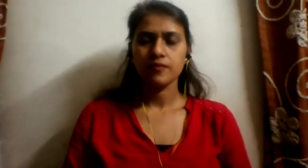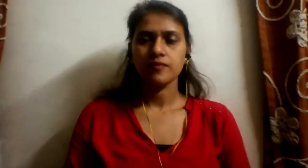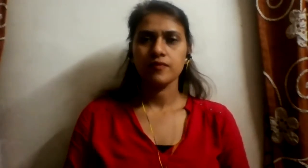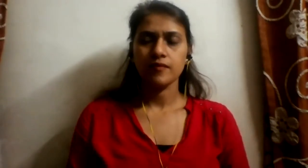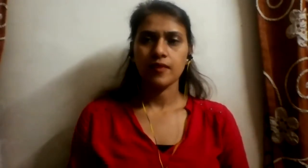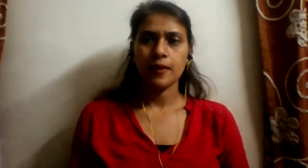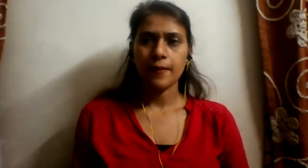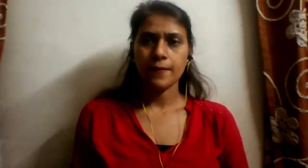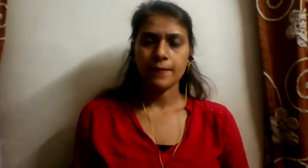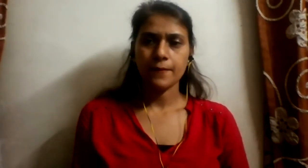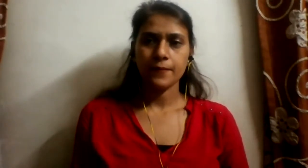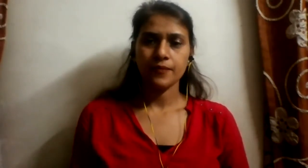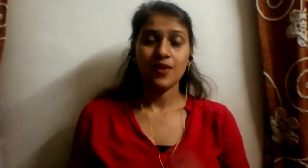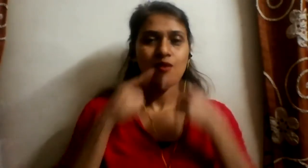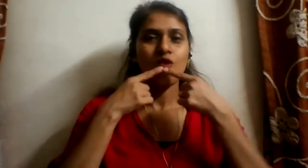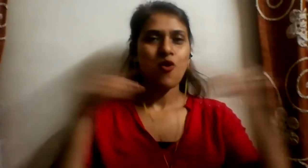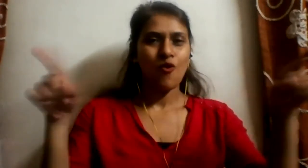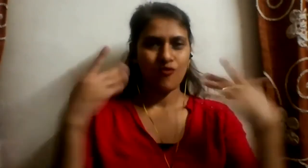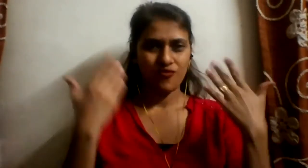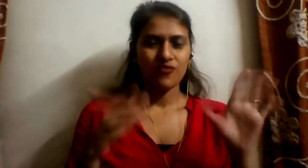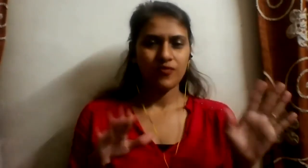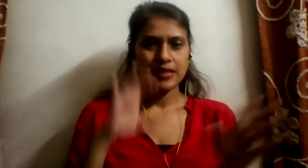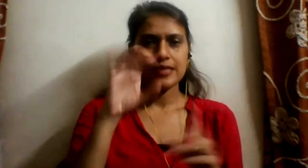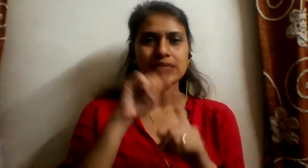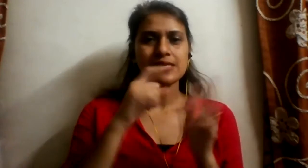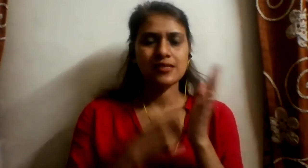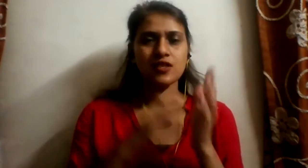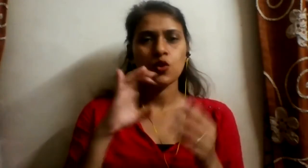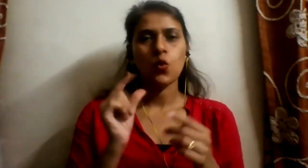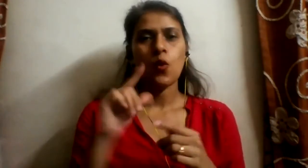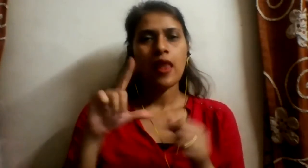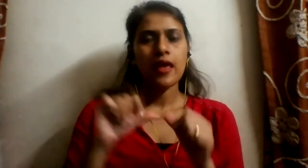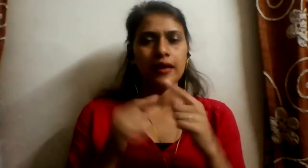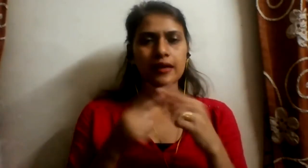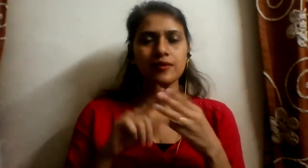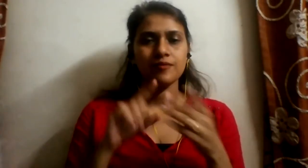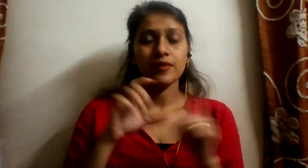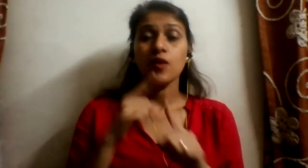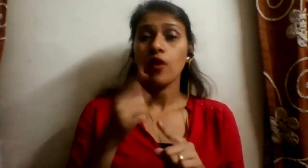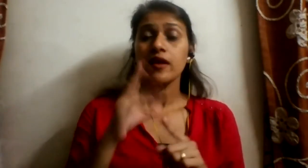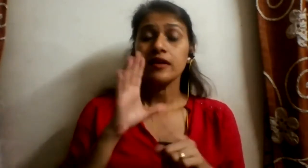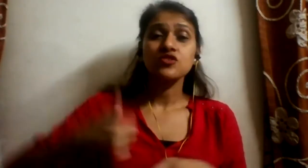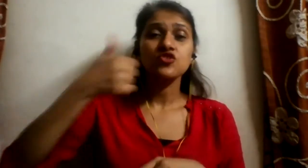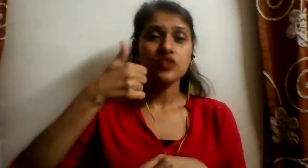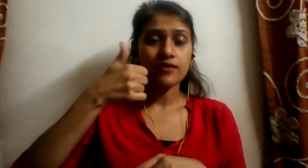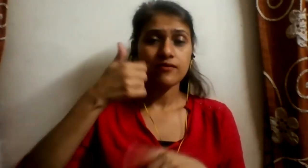it was circulated that Honorable Chief Justice, on the recommendation of Information Technology